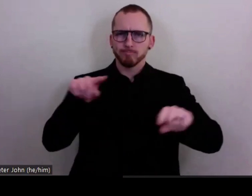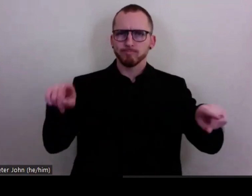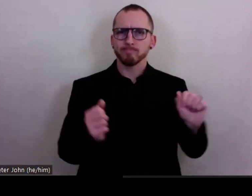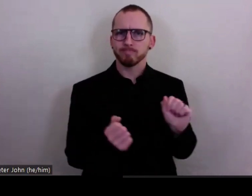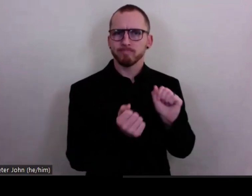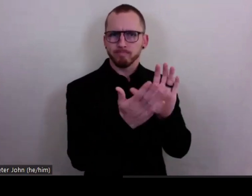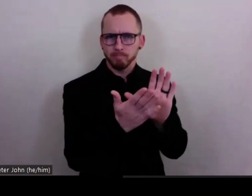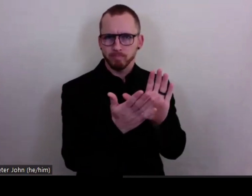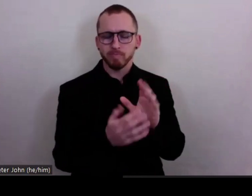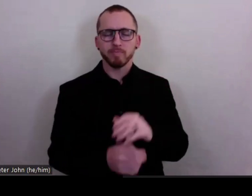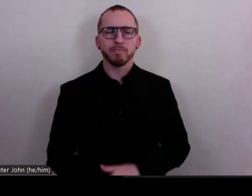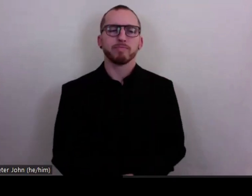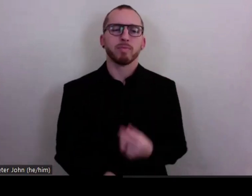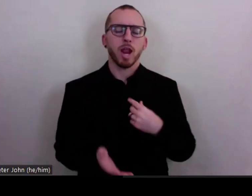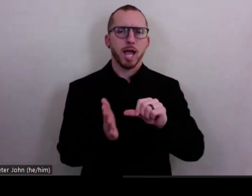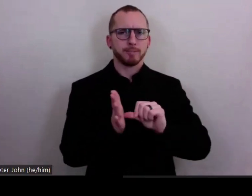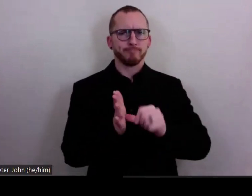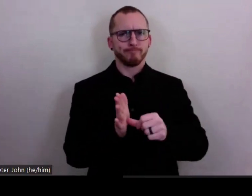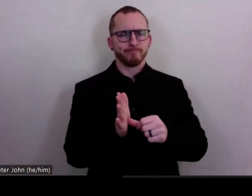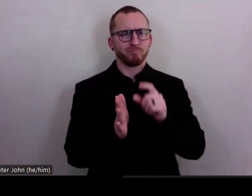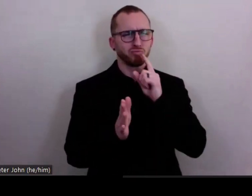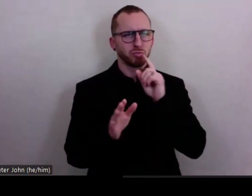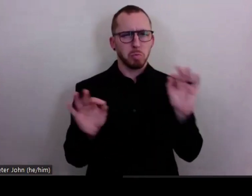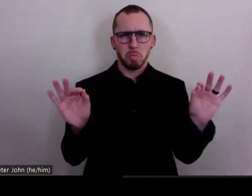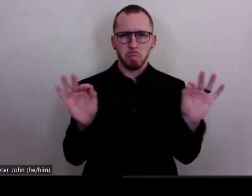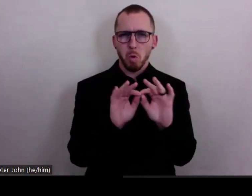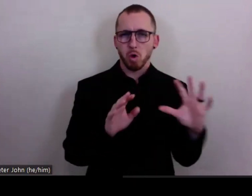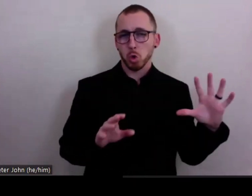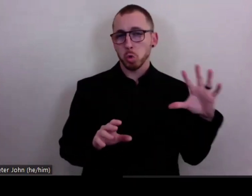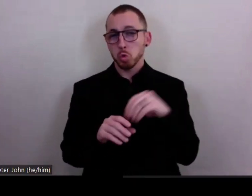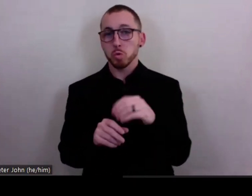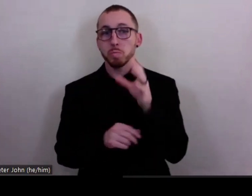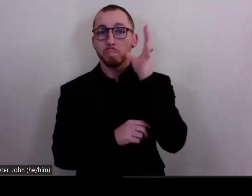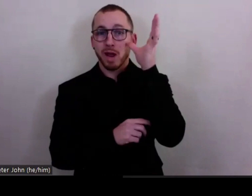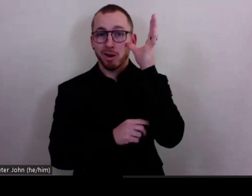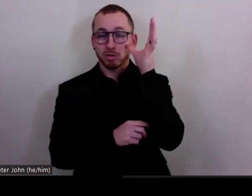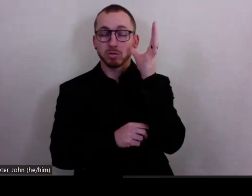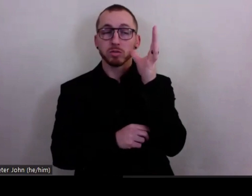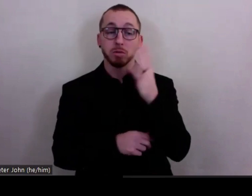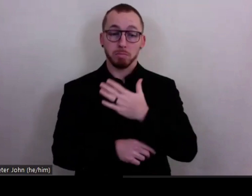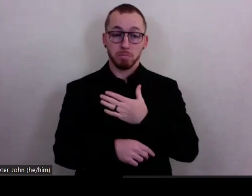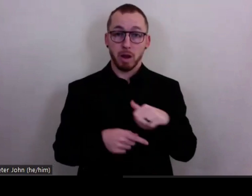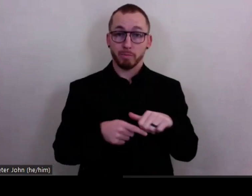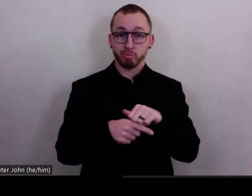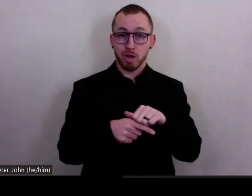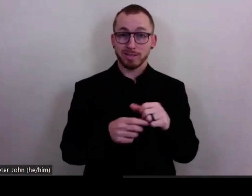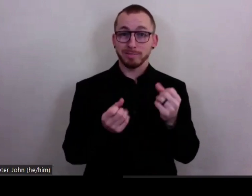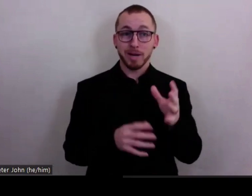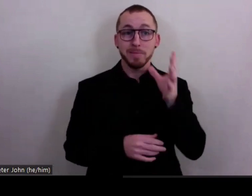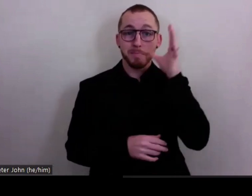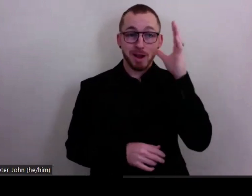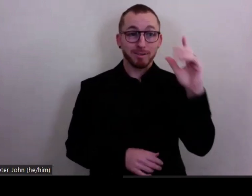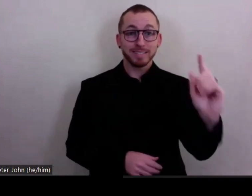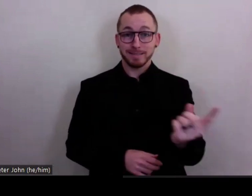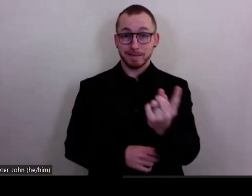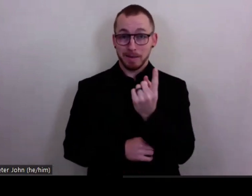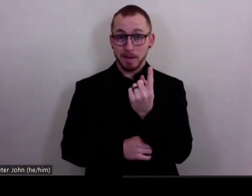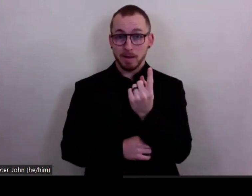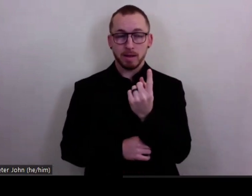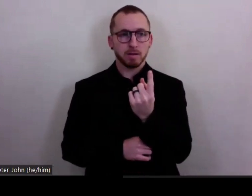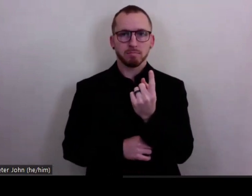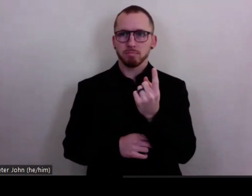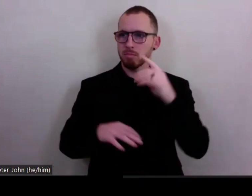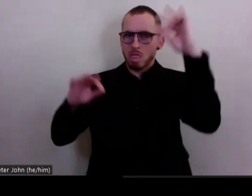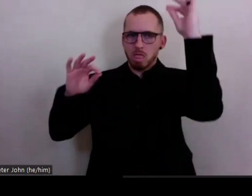the parents. I will tell you, I can't tell you how many parents come in and they have no idea what they're